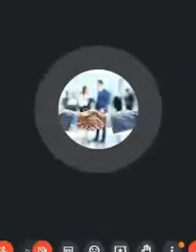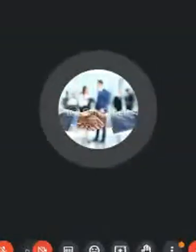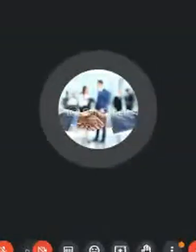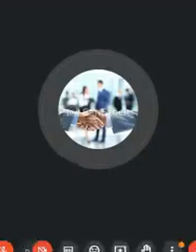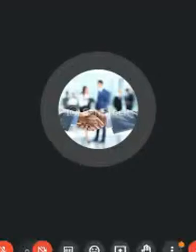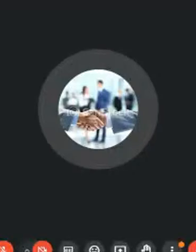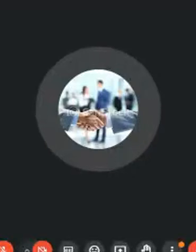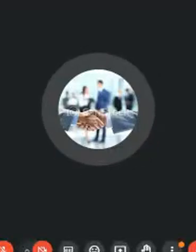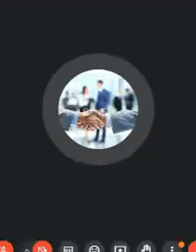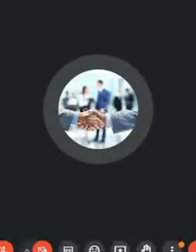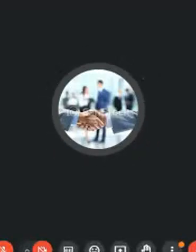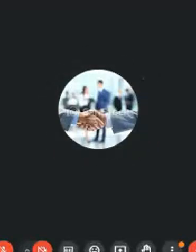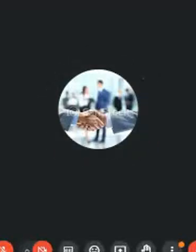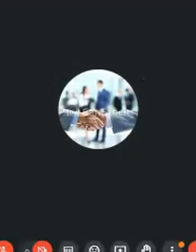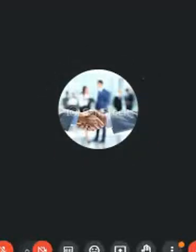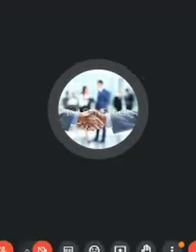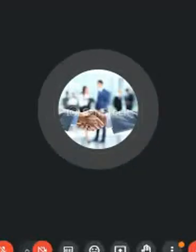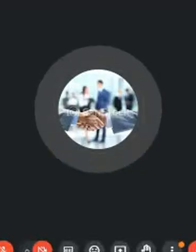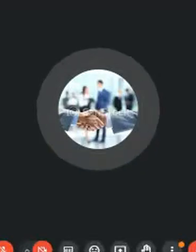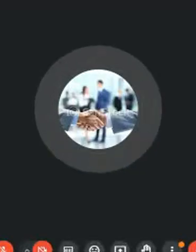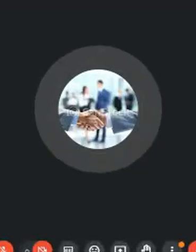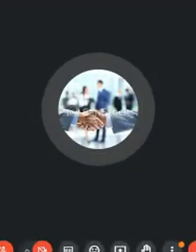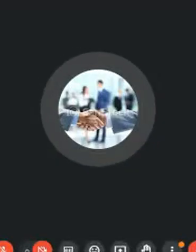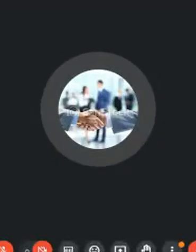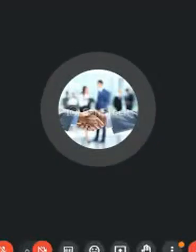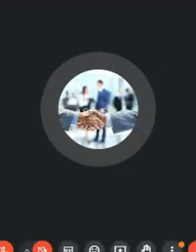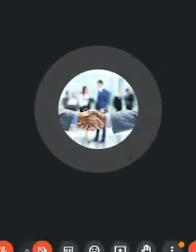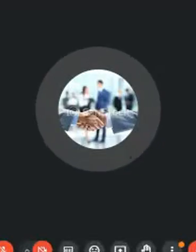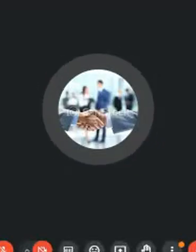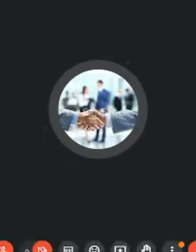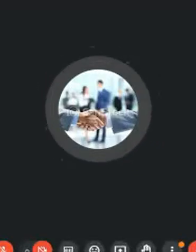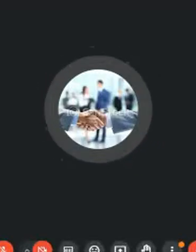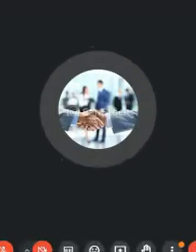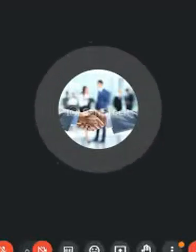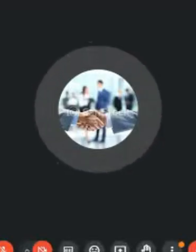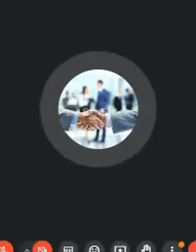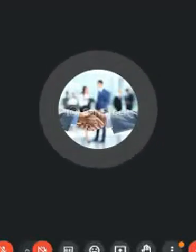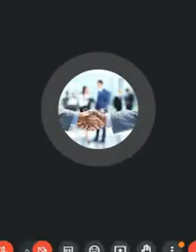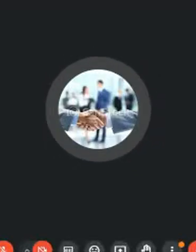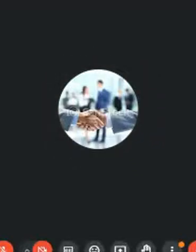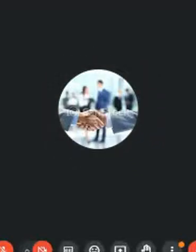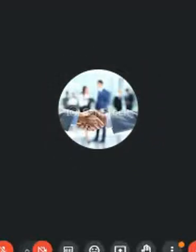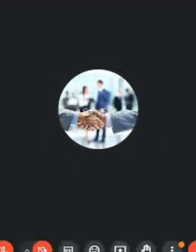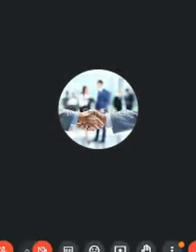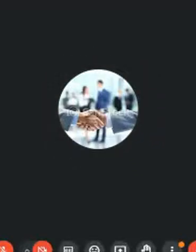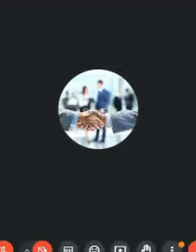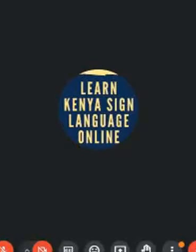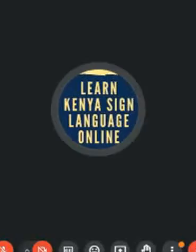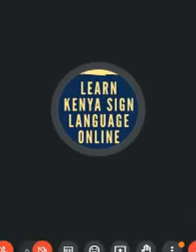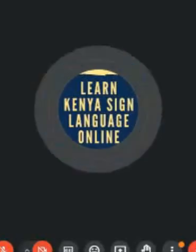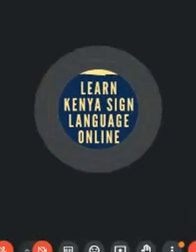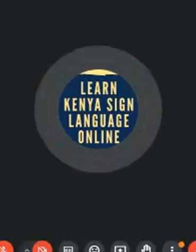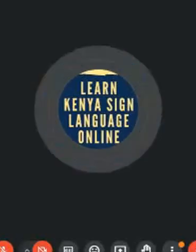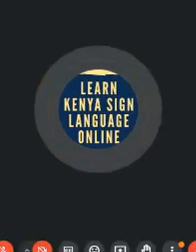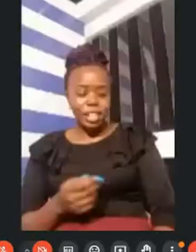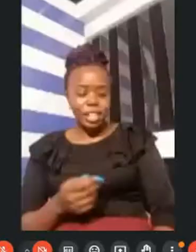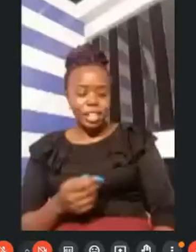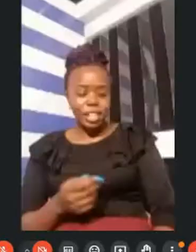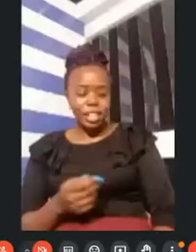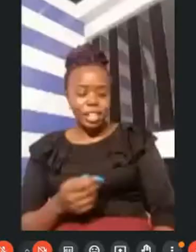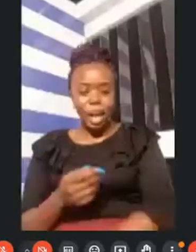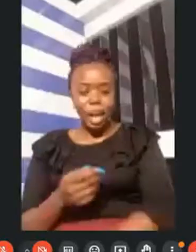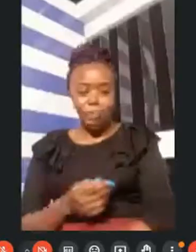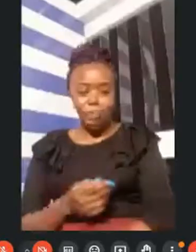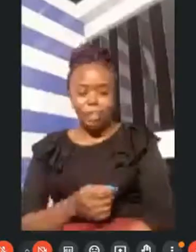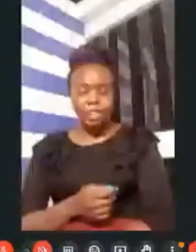just signing that is morning or evening, or where's your left hand? My left hand is just